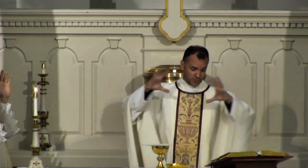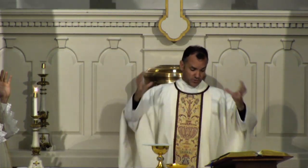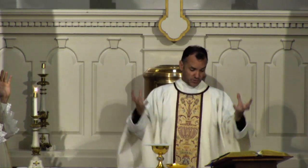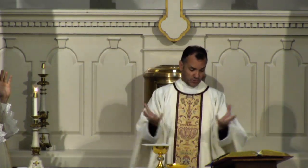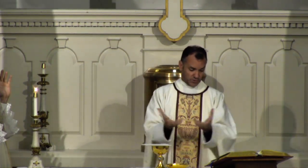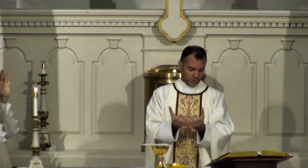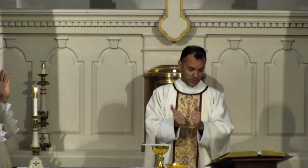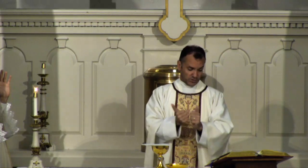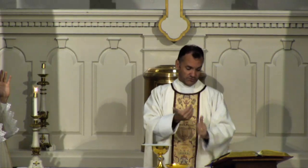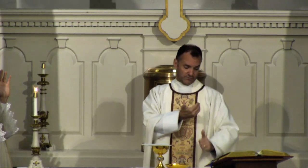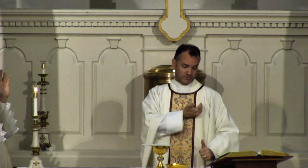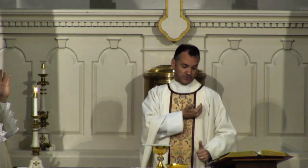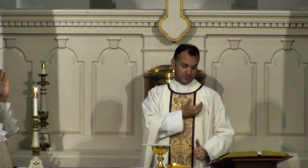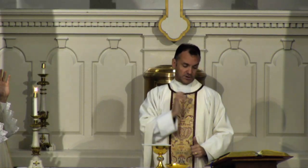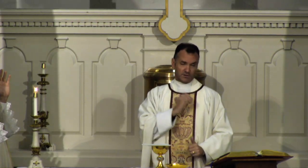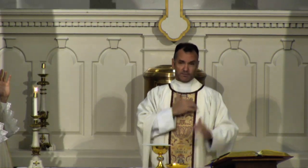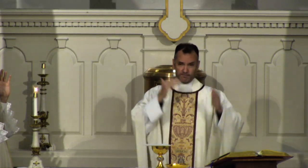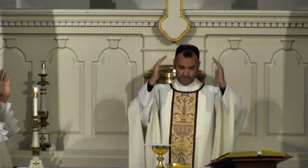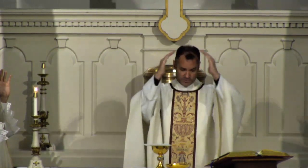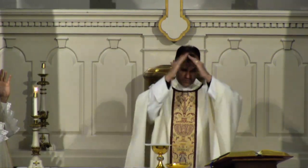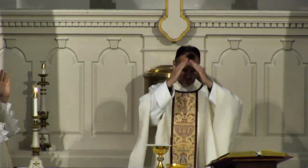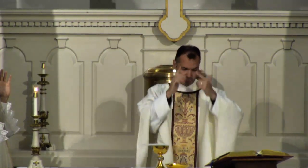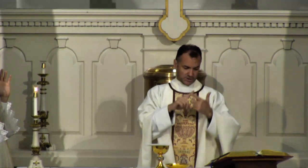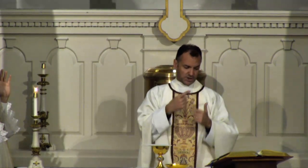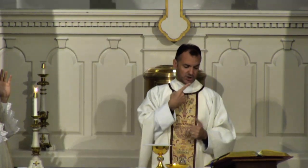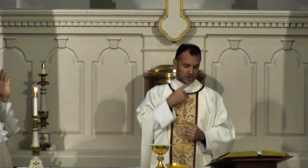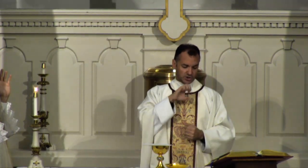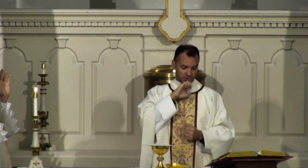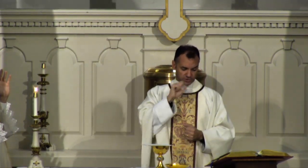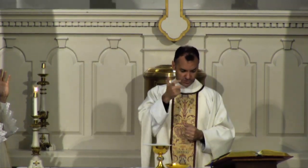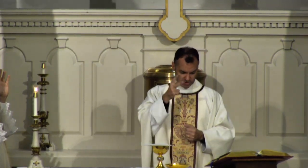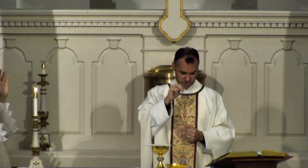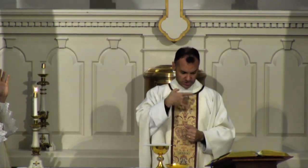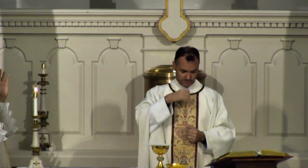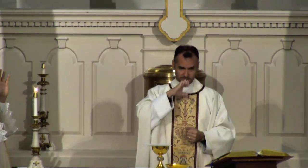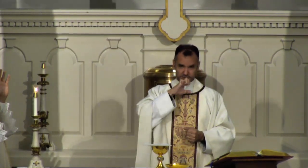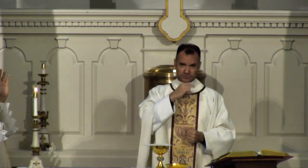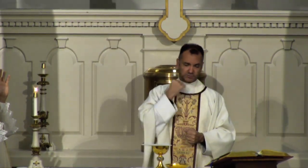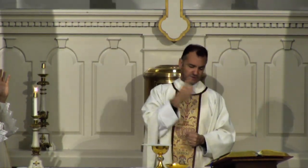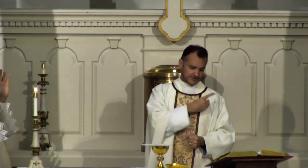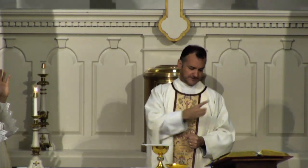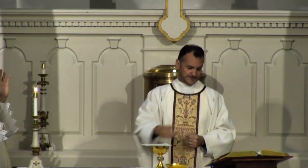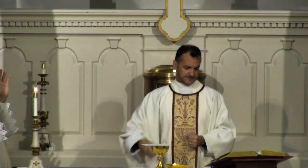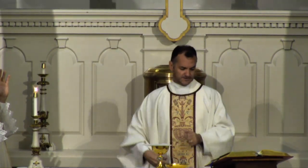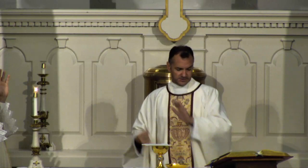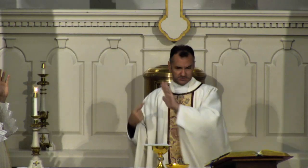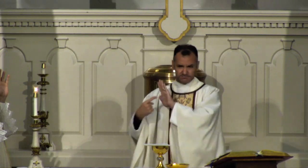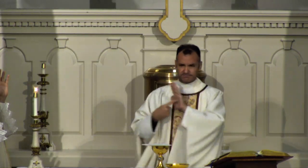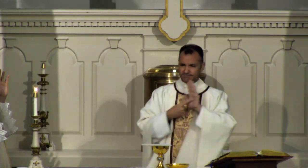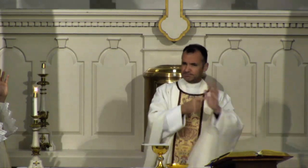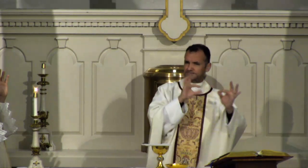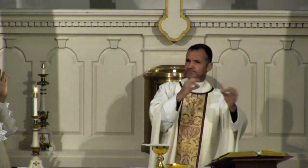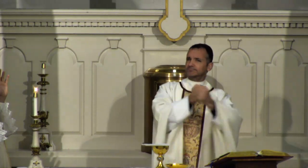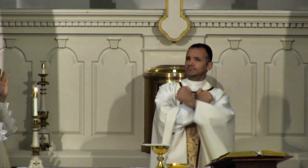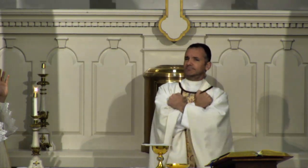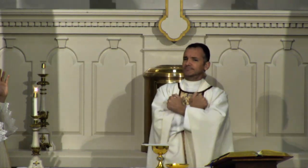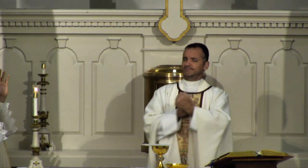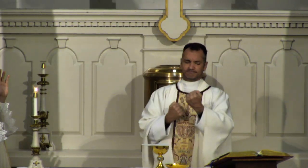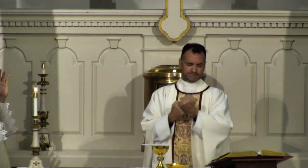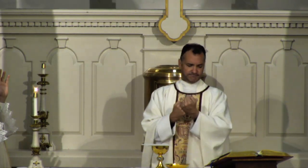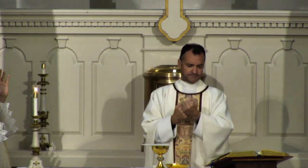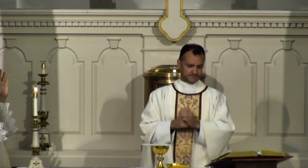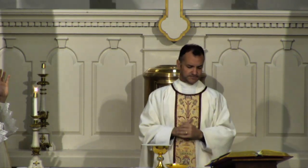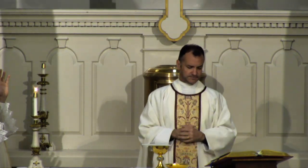Remember, Lord, your church spread throughout the world, and bring her to the fullness of charity, together with Francis, our Pope, and Sean, our